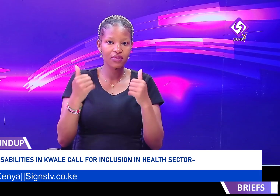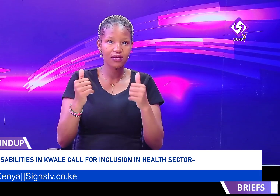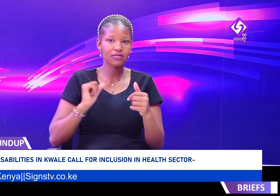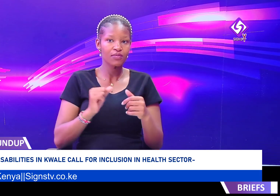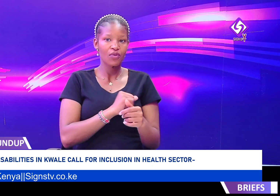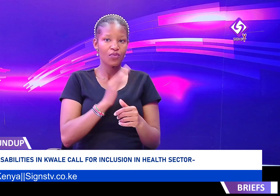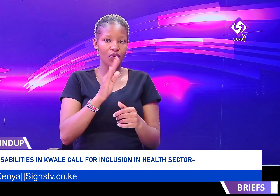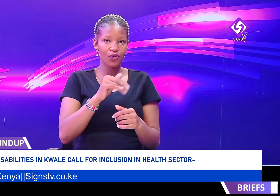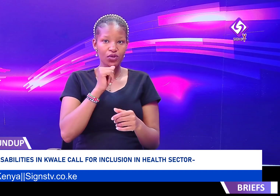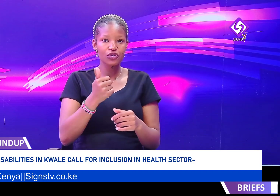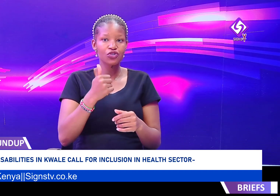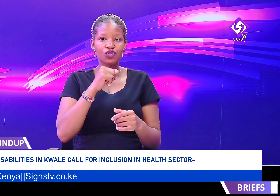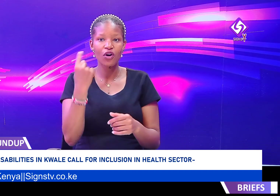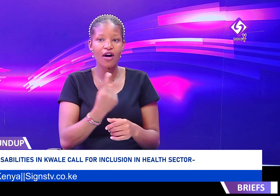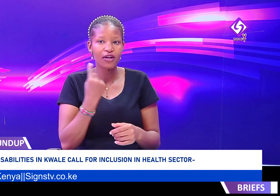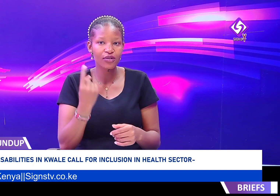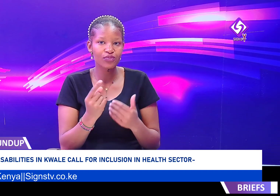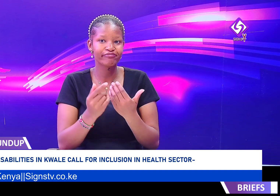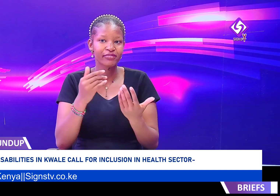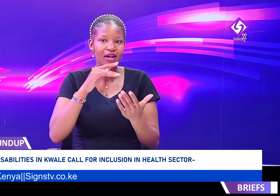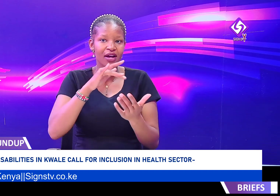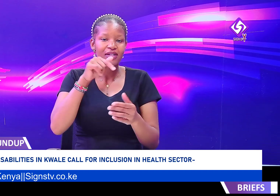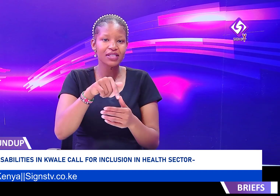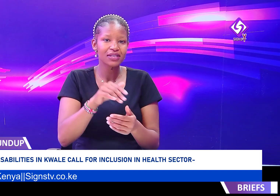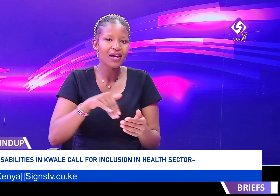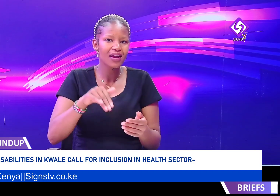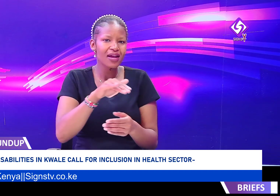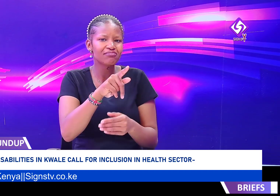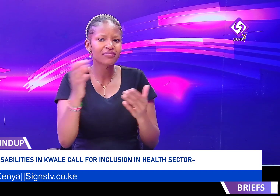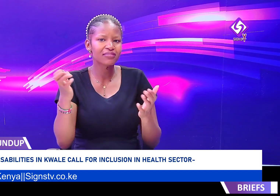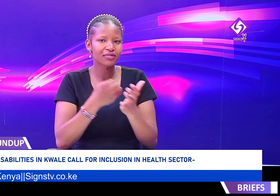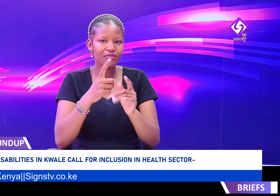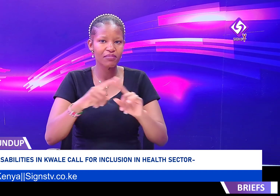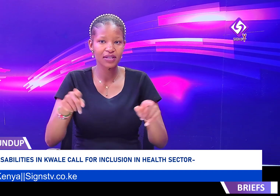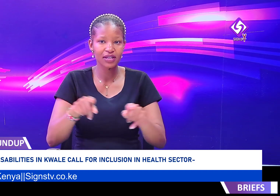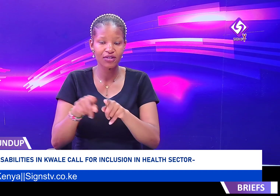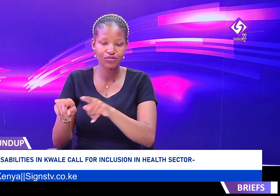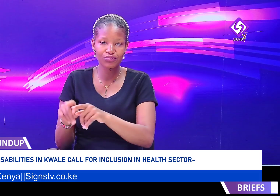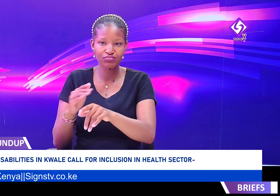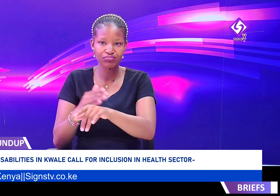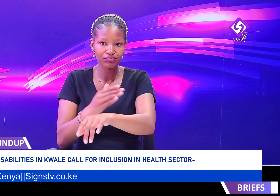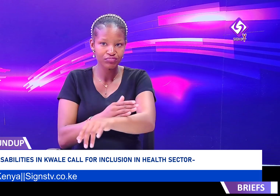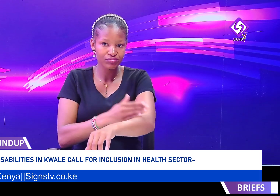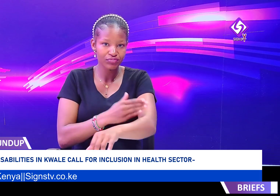their participation in the health sector will not only create employment but also improve services delivery for